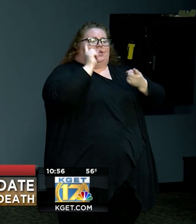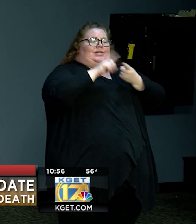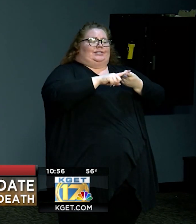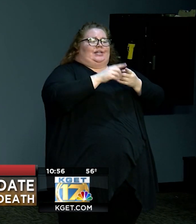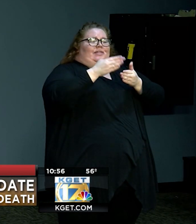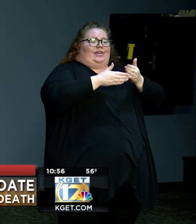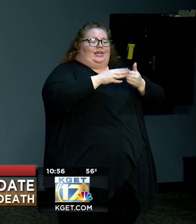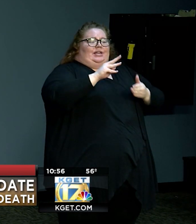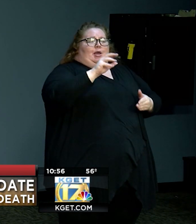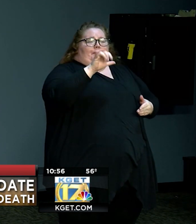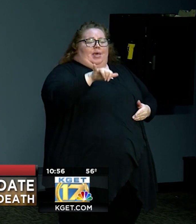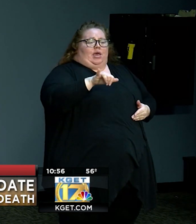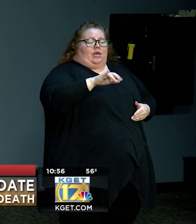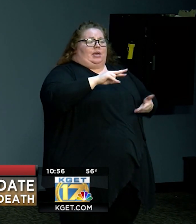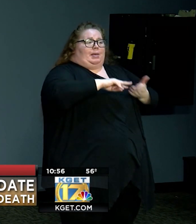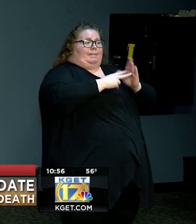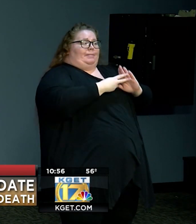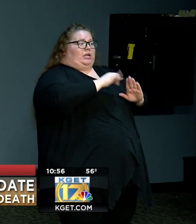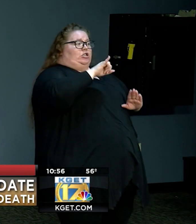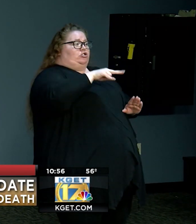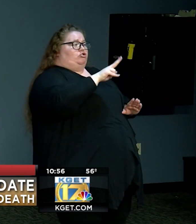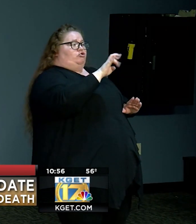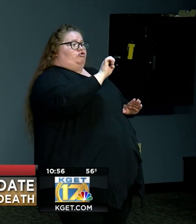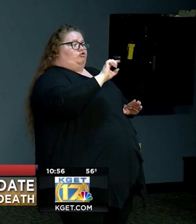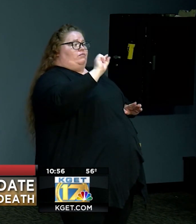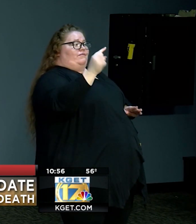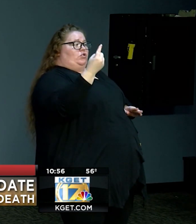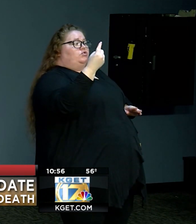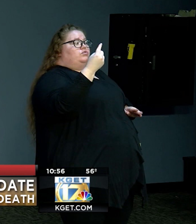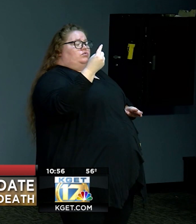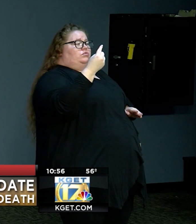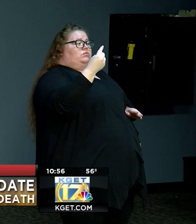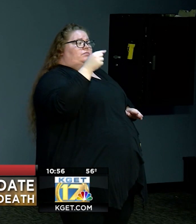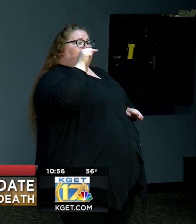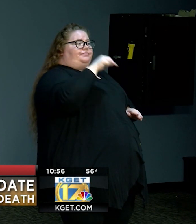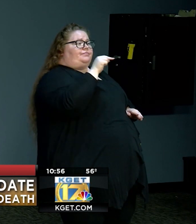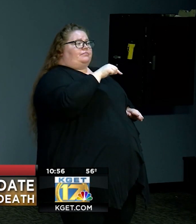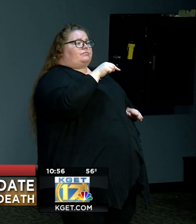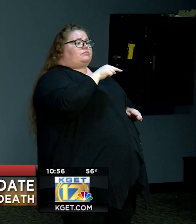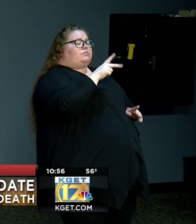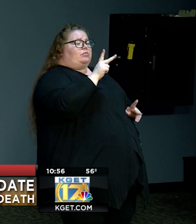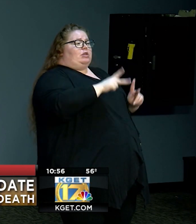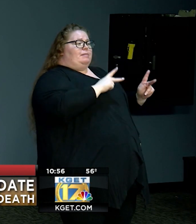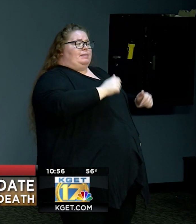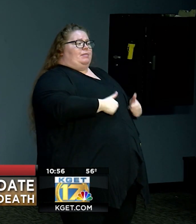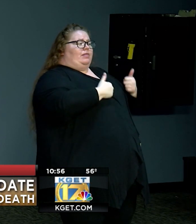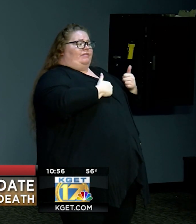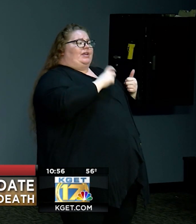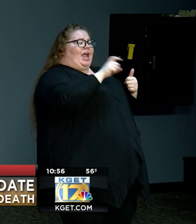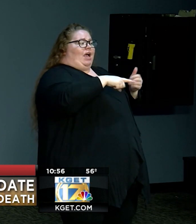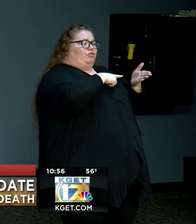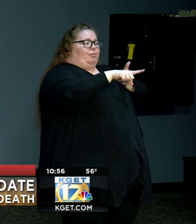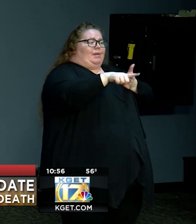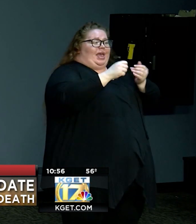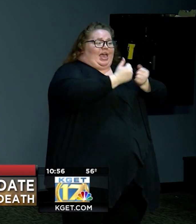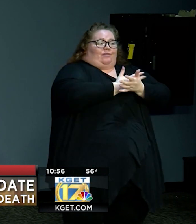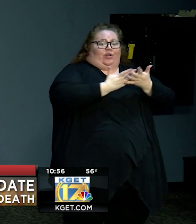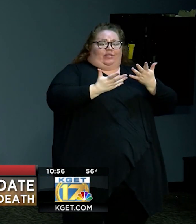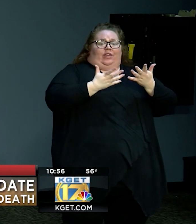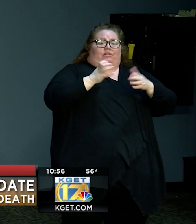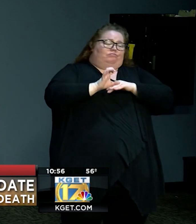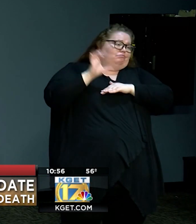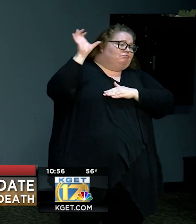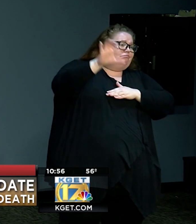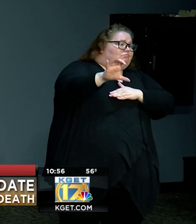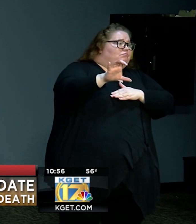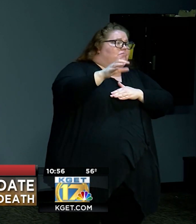June 1st, the tenant will have to pay for these missed months? or get evicted? It's a great question. Again, it's